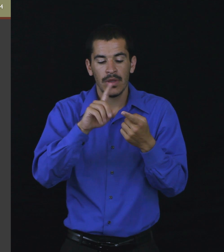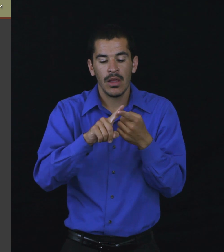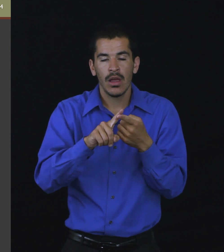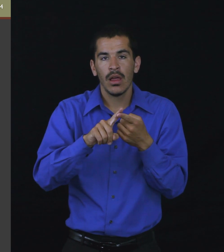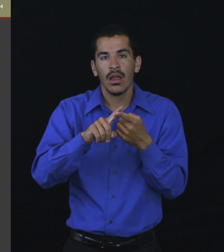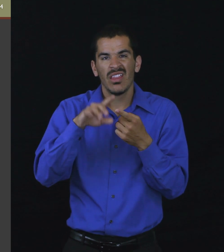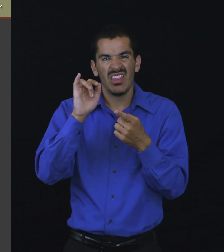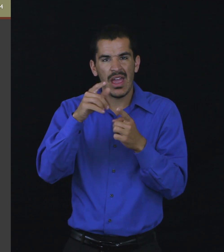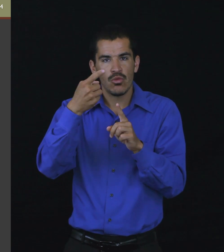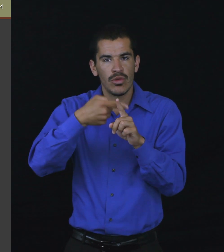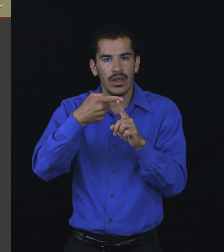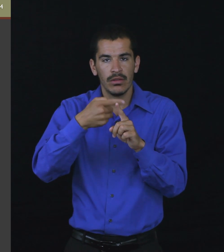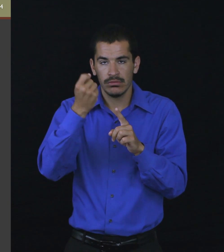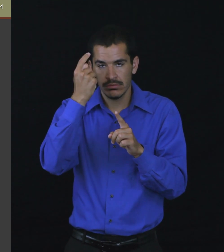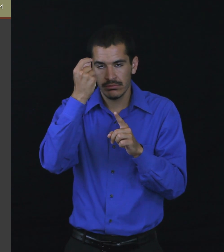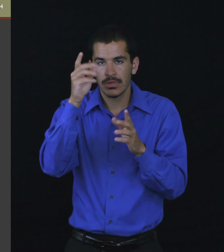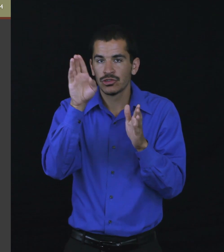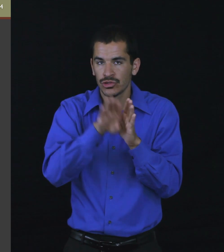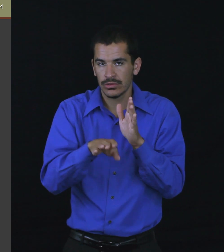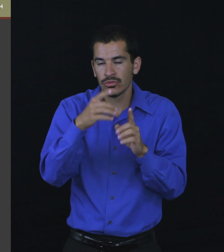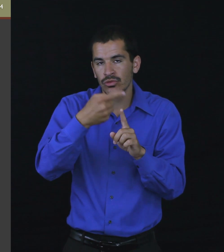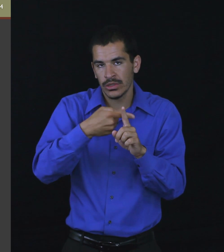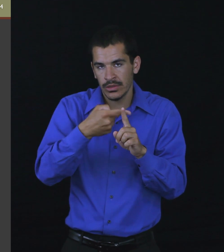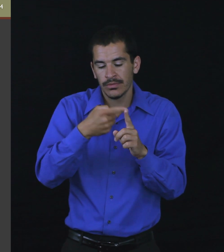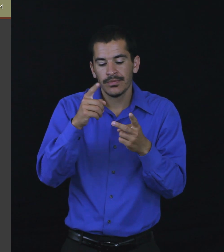salaries, and maintenance.